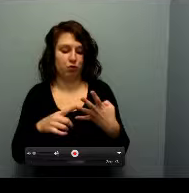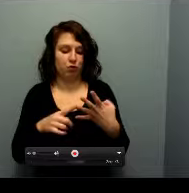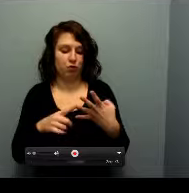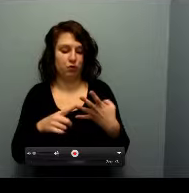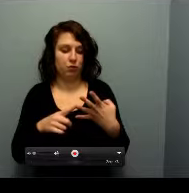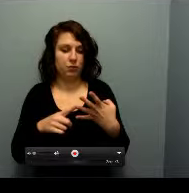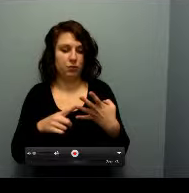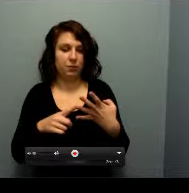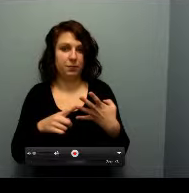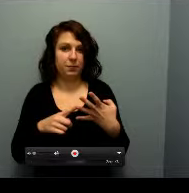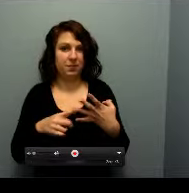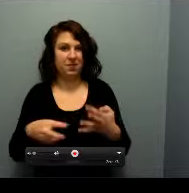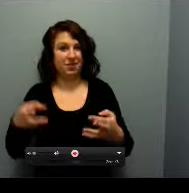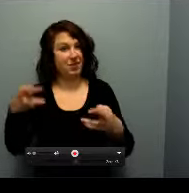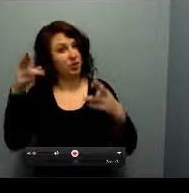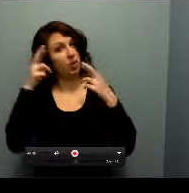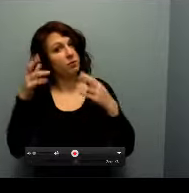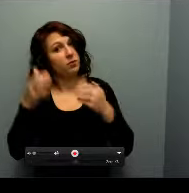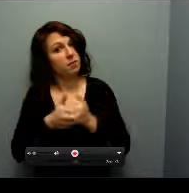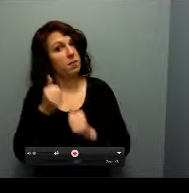Hopefully most of your employees will not